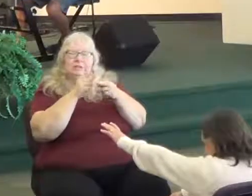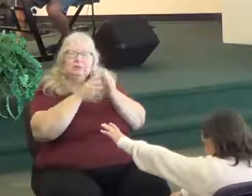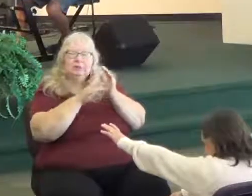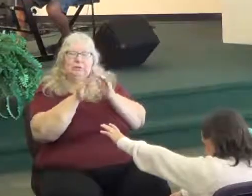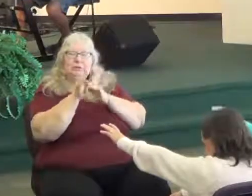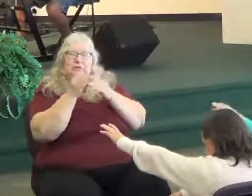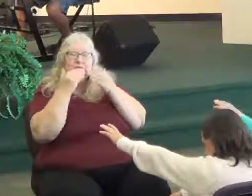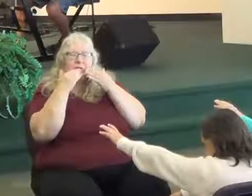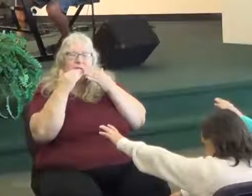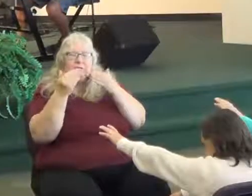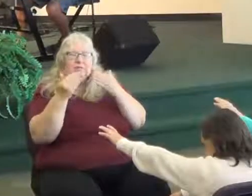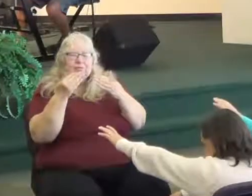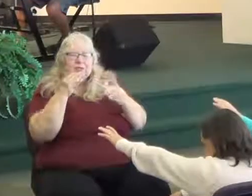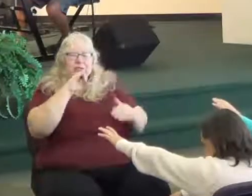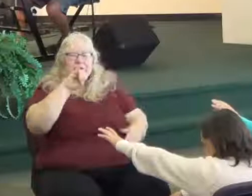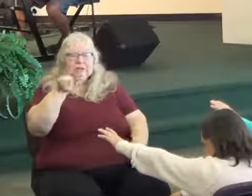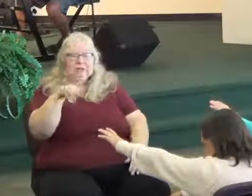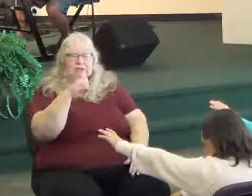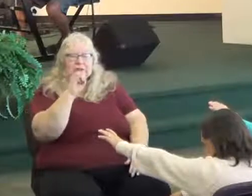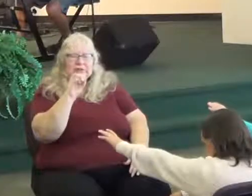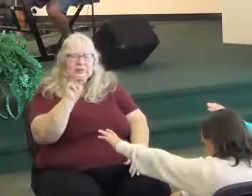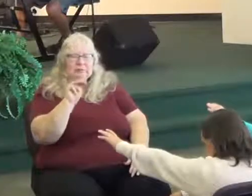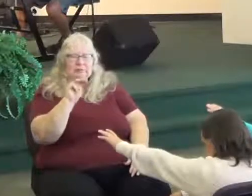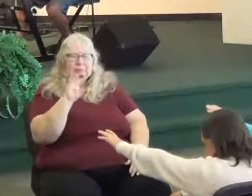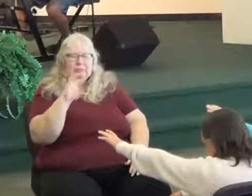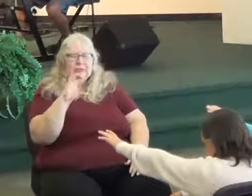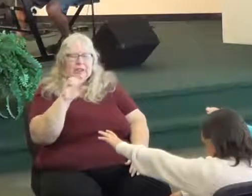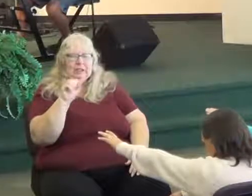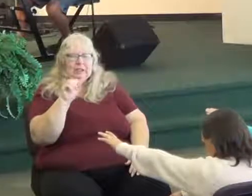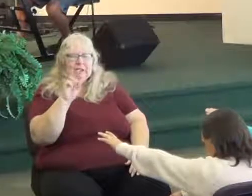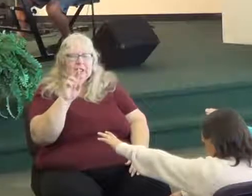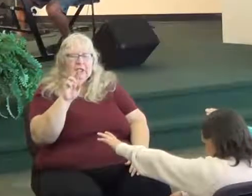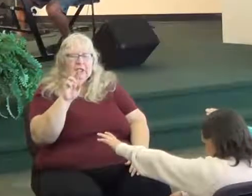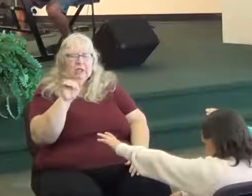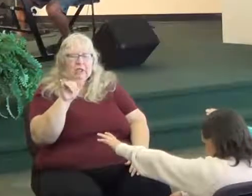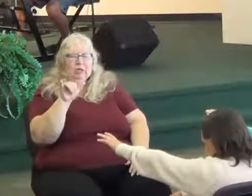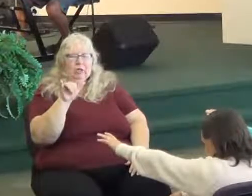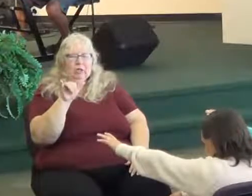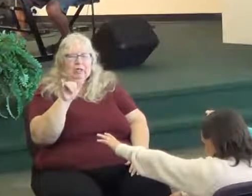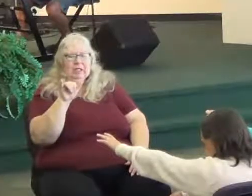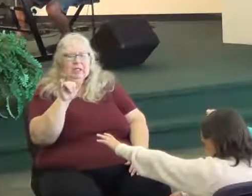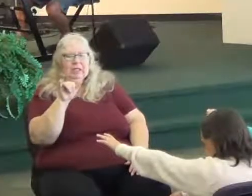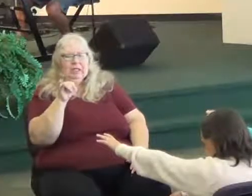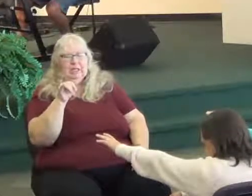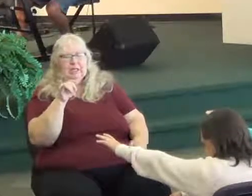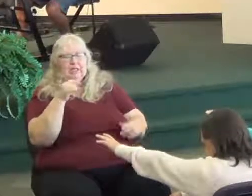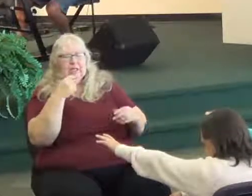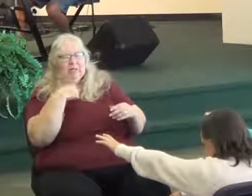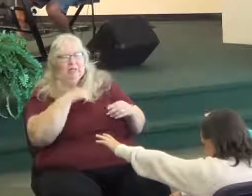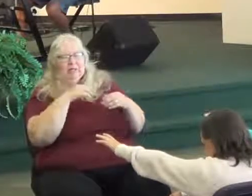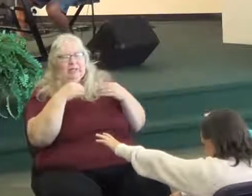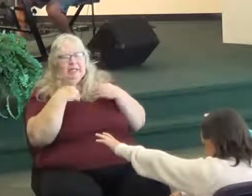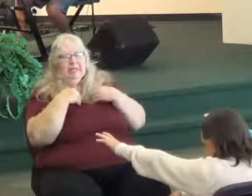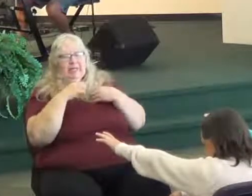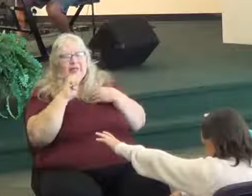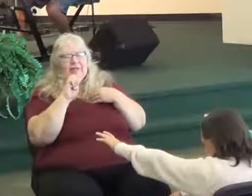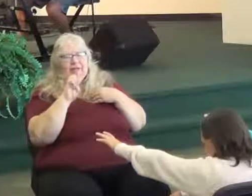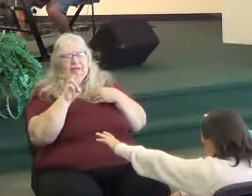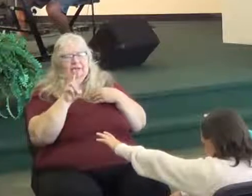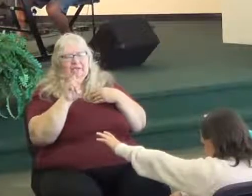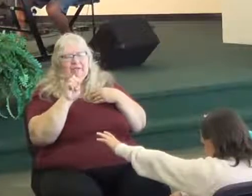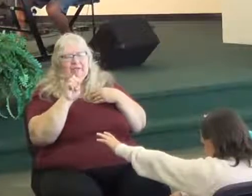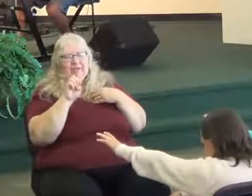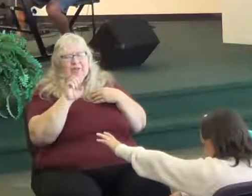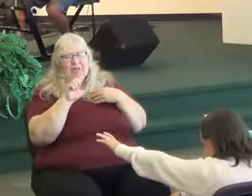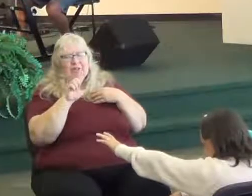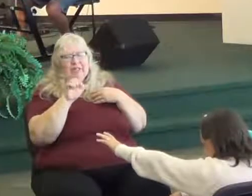thankful for Jim and Carrie and Adia. But, Lord, we've got Everly. What a beautiful little girl.